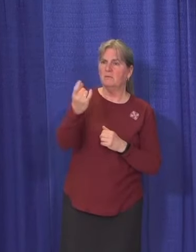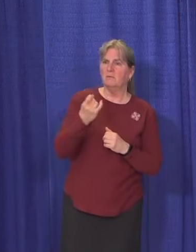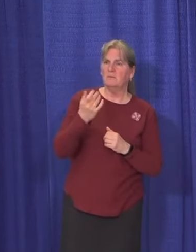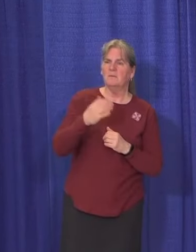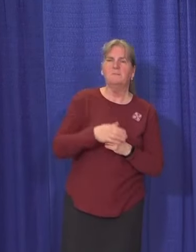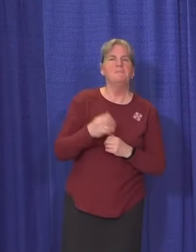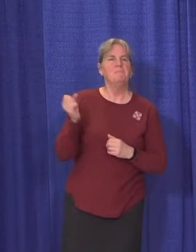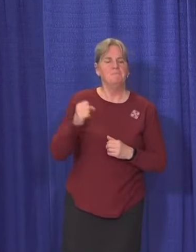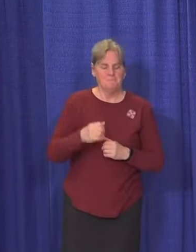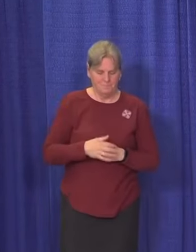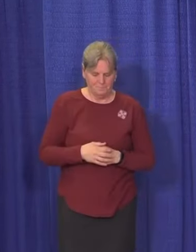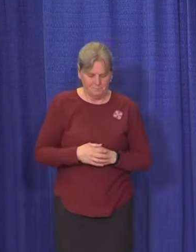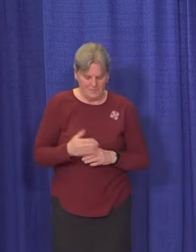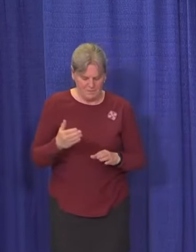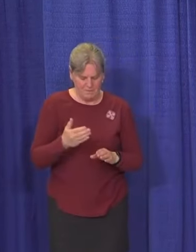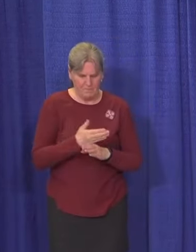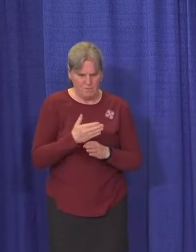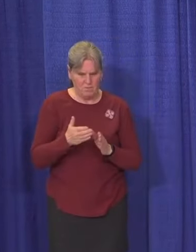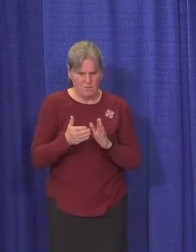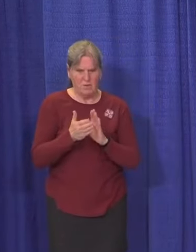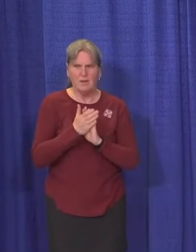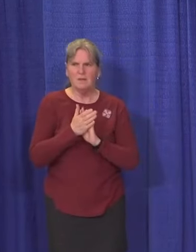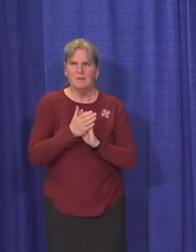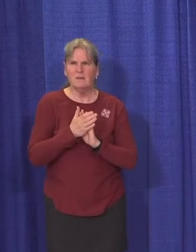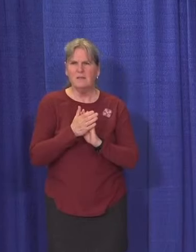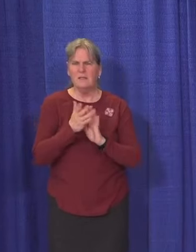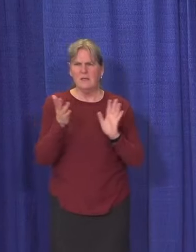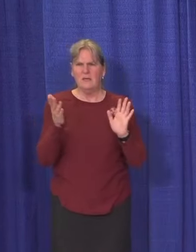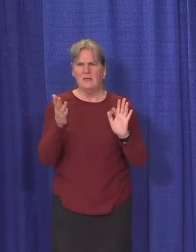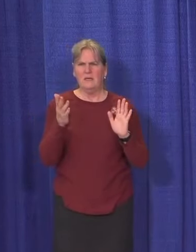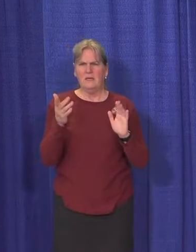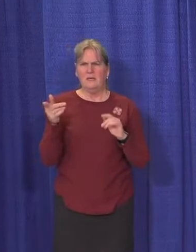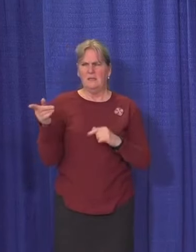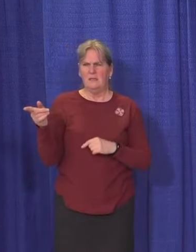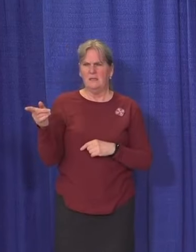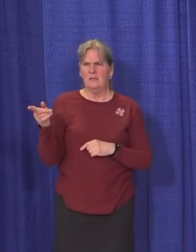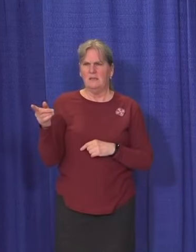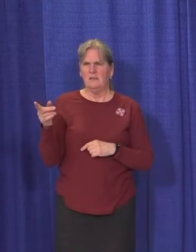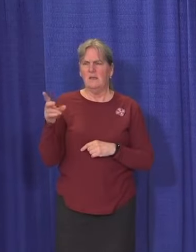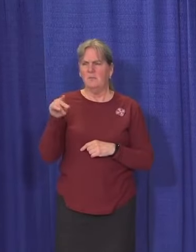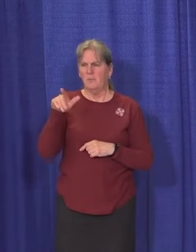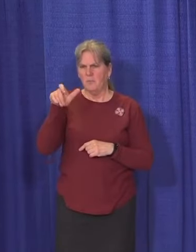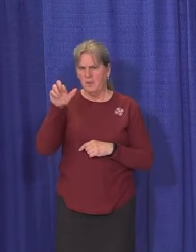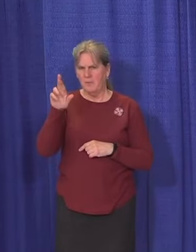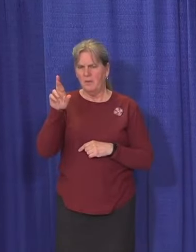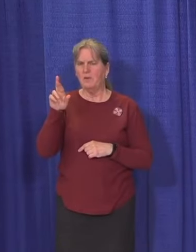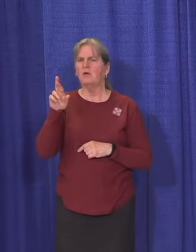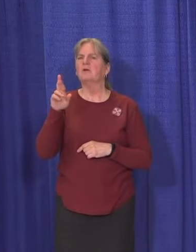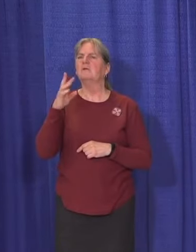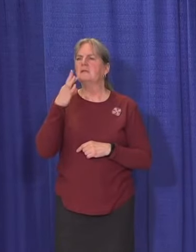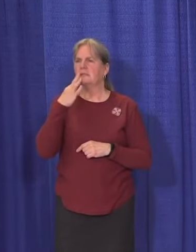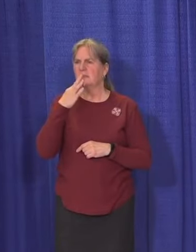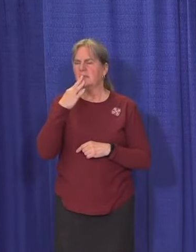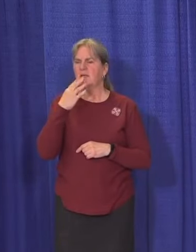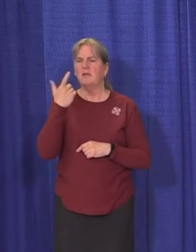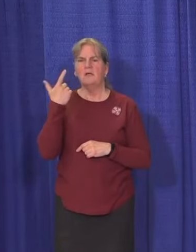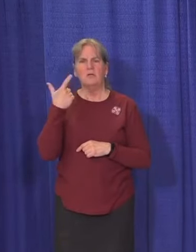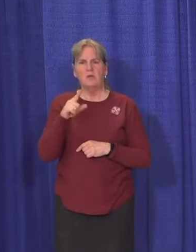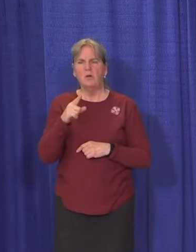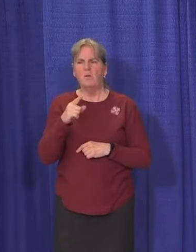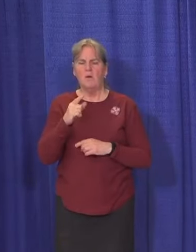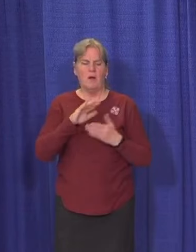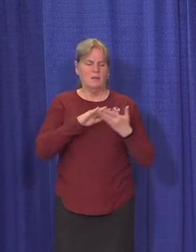I do, and just before I ask that, I want to correct the minister. The premier did, in fact, say pitting one community against another